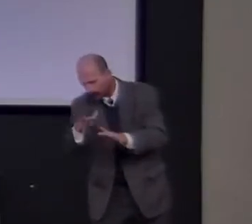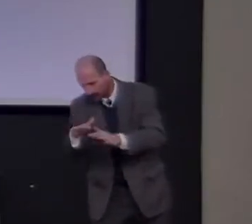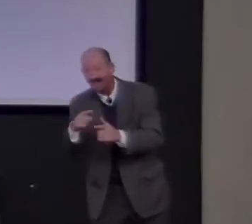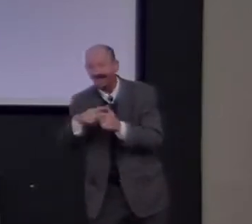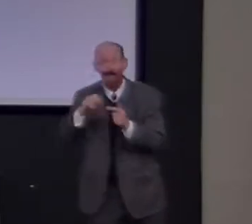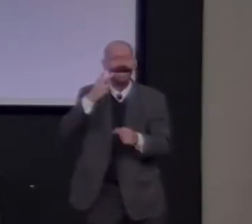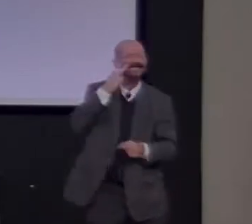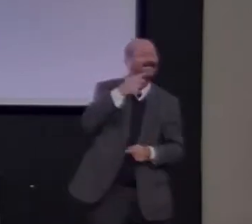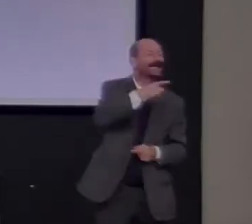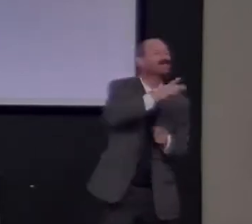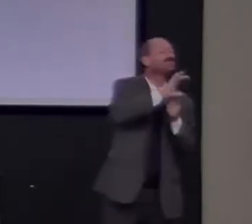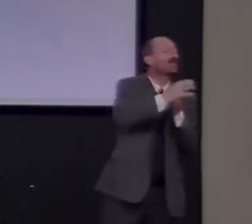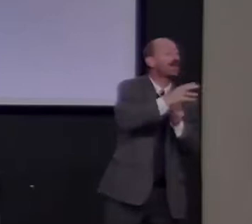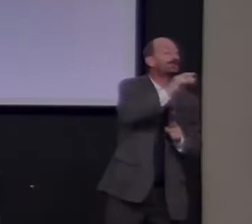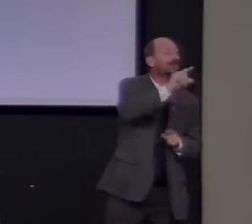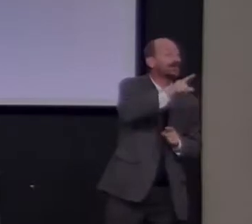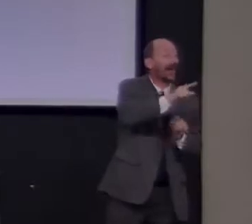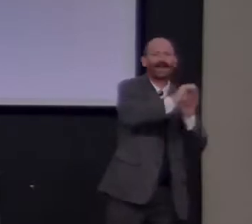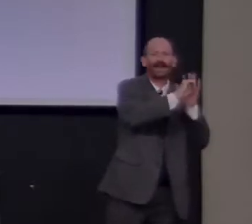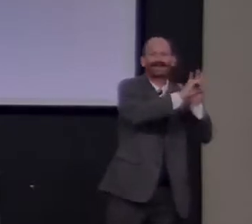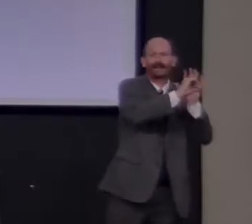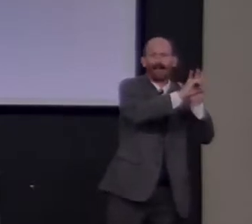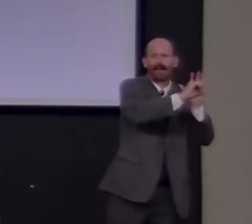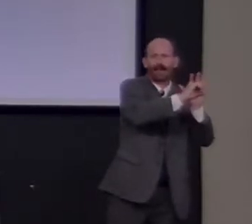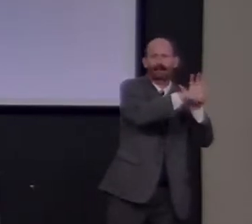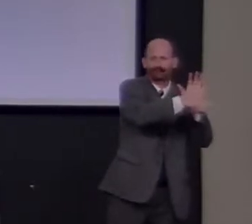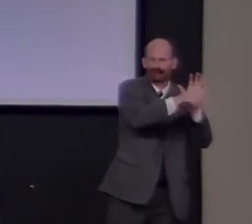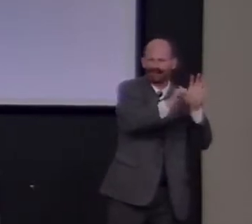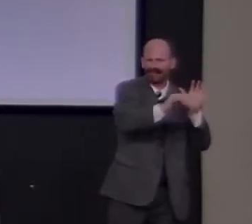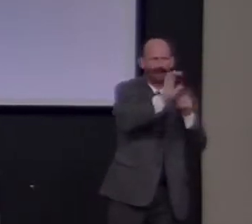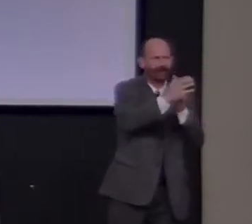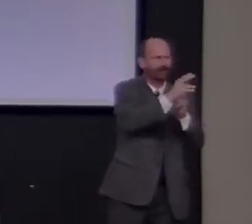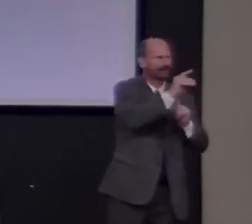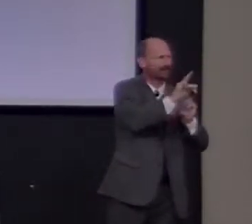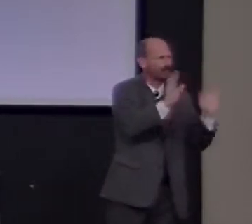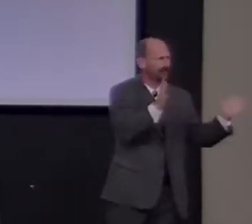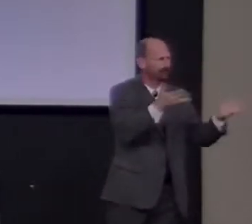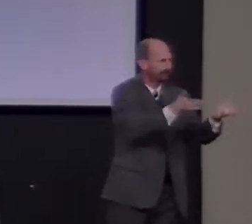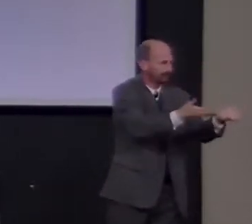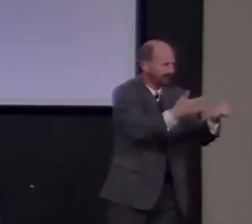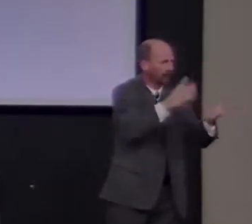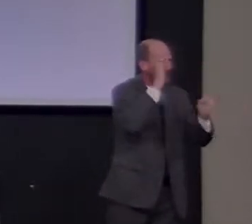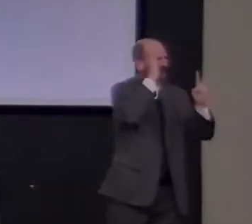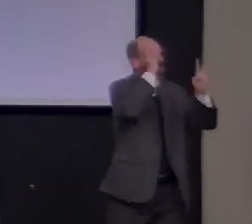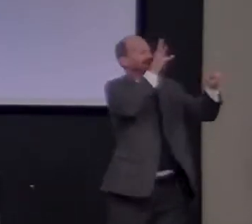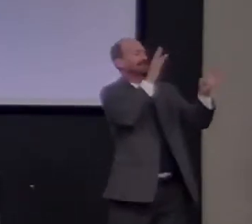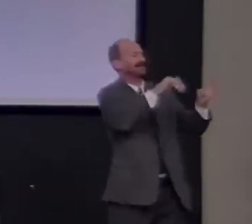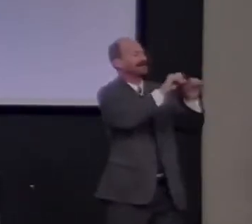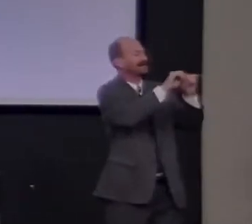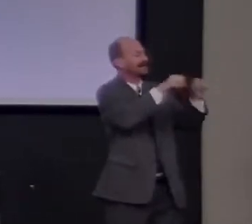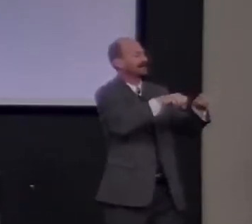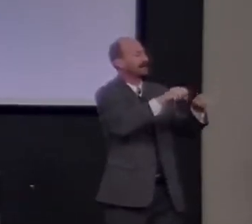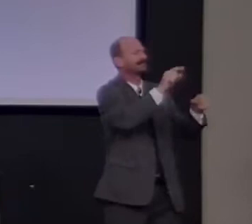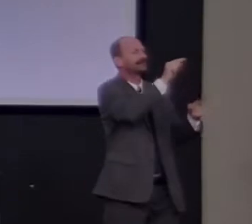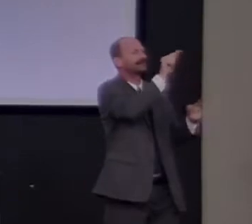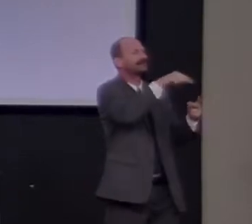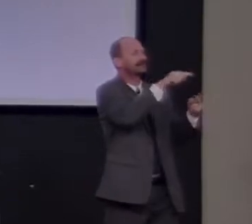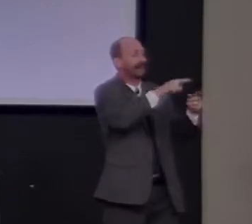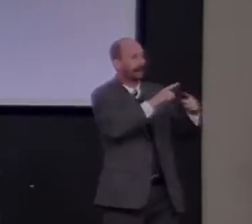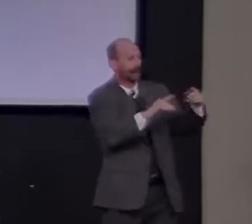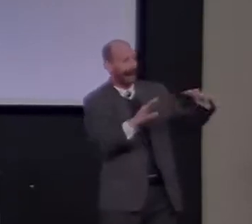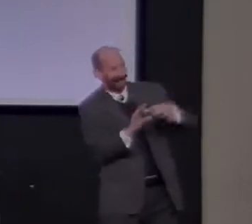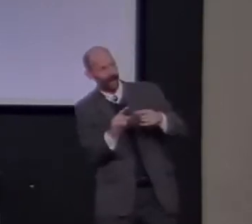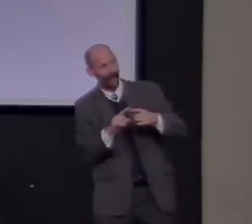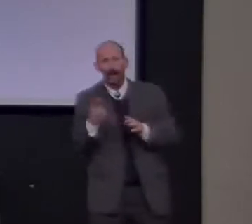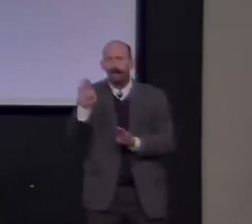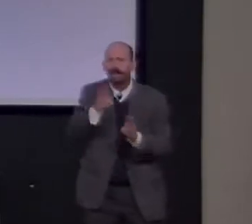cultural tools of representation, symbols that we've constructed, and biological systems for the representation of quantity that